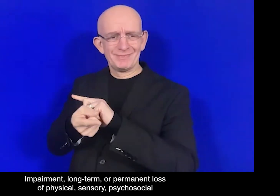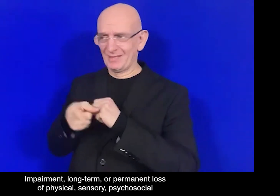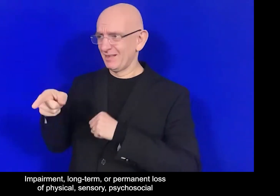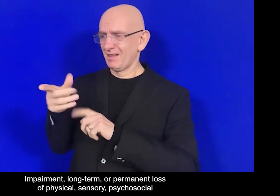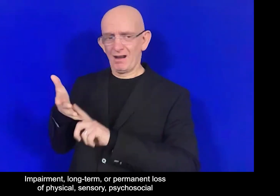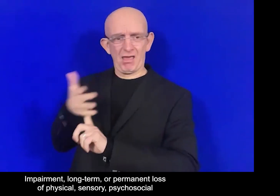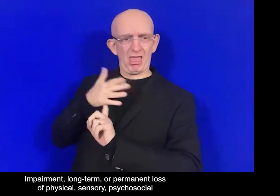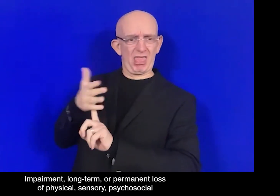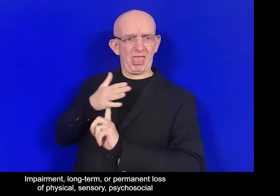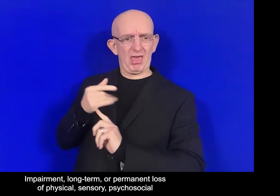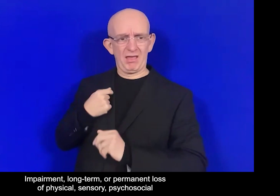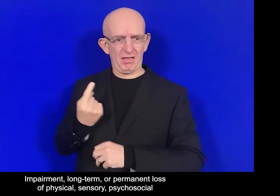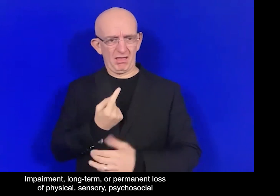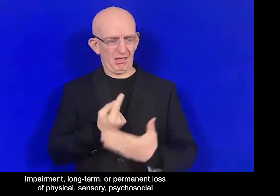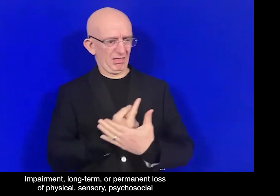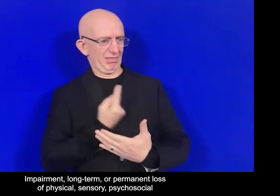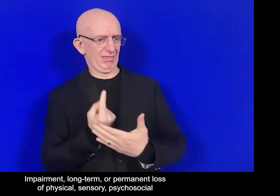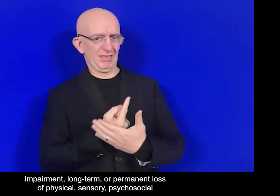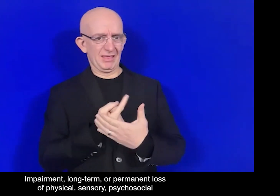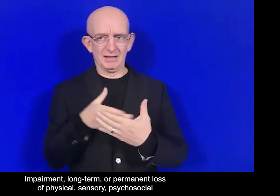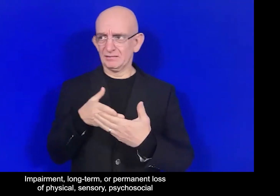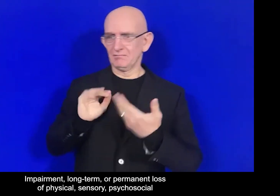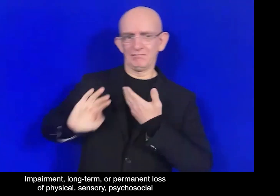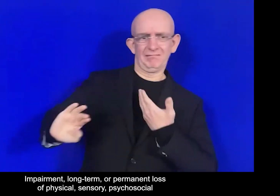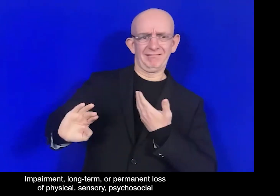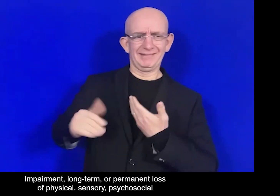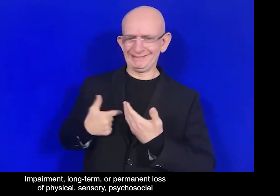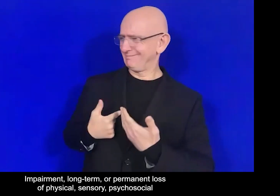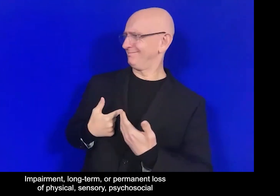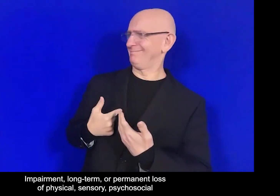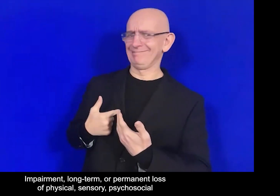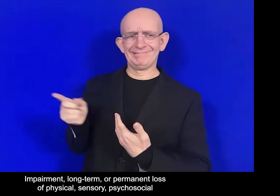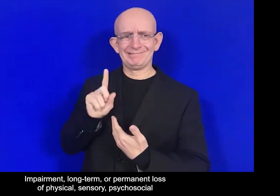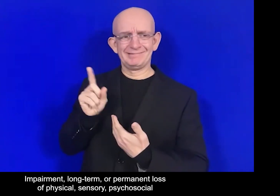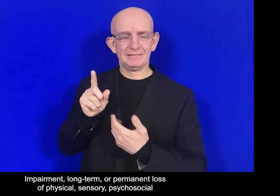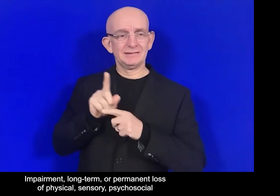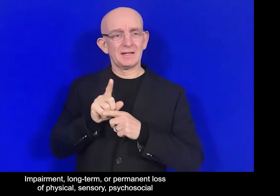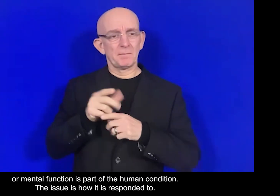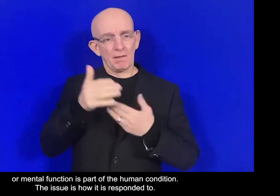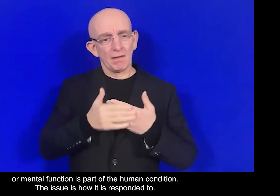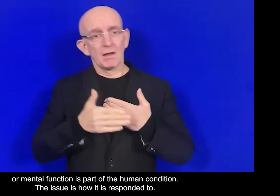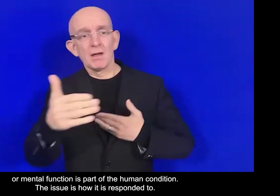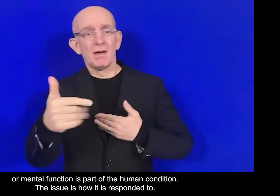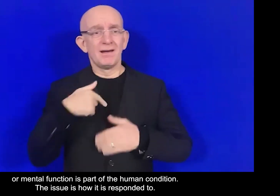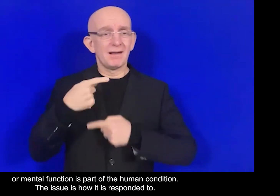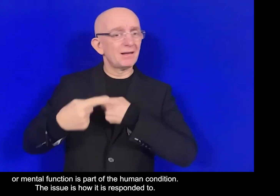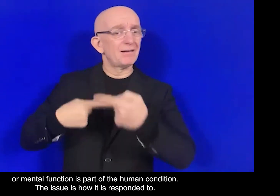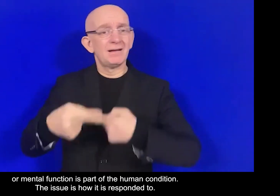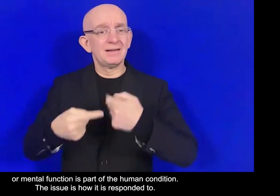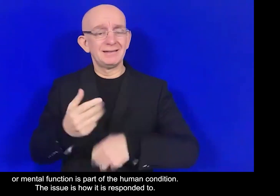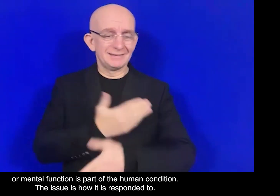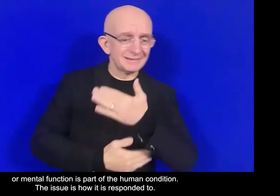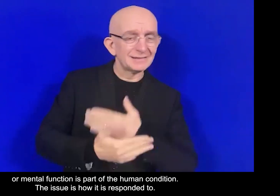long-term or permanent loss of physical, sensory, psychosocial, or